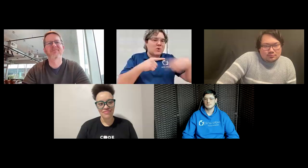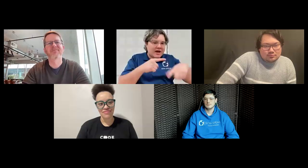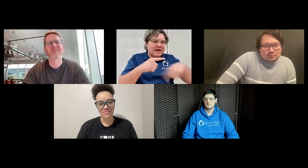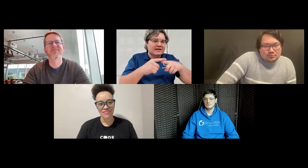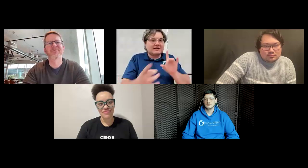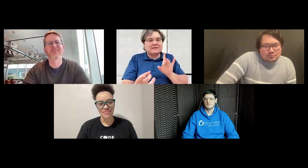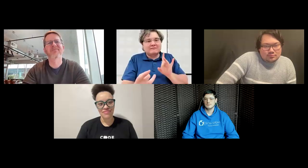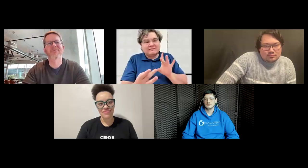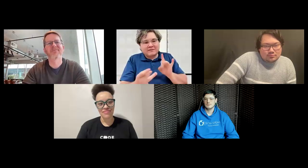from there.